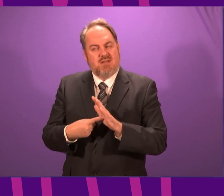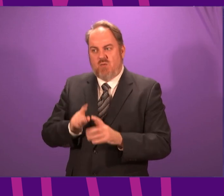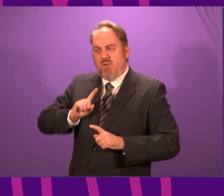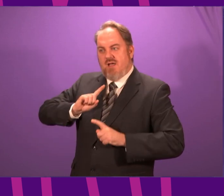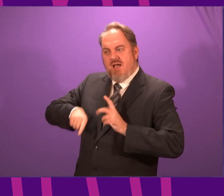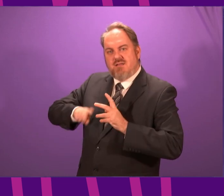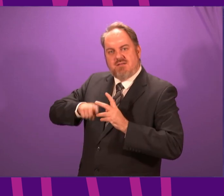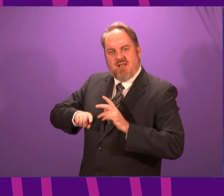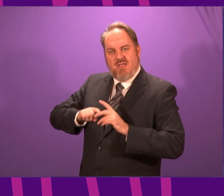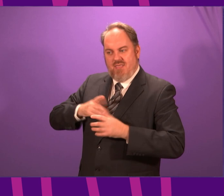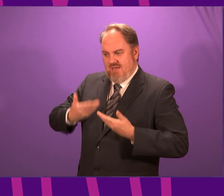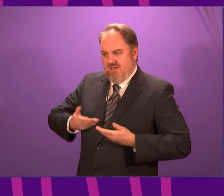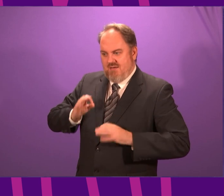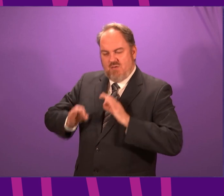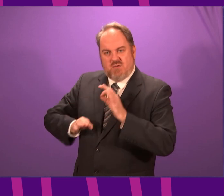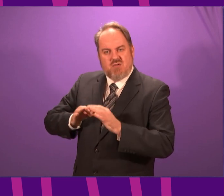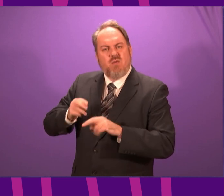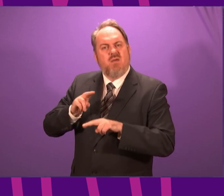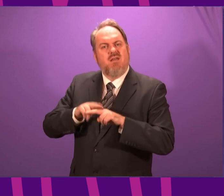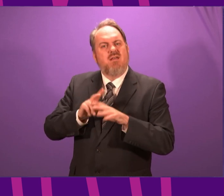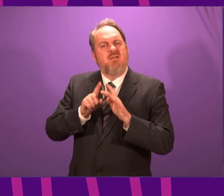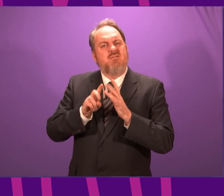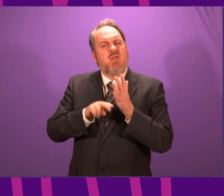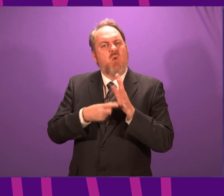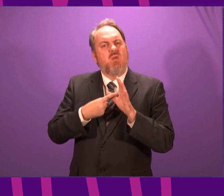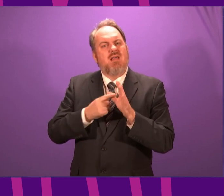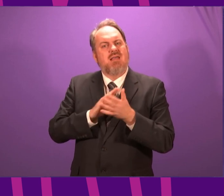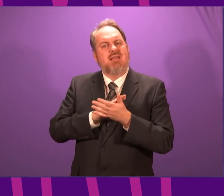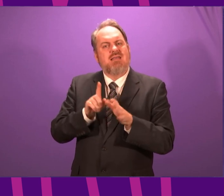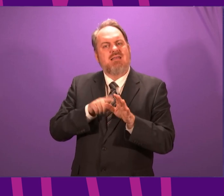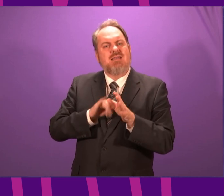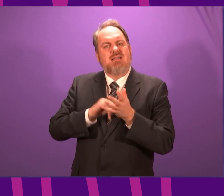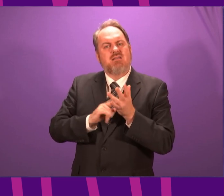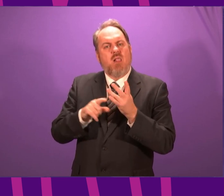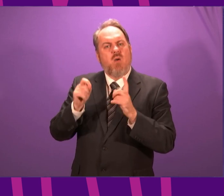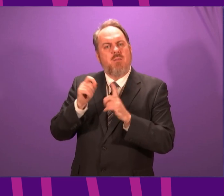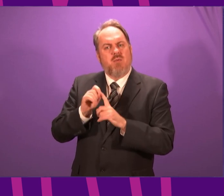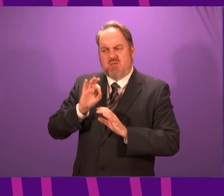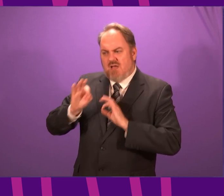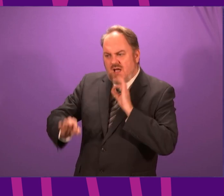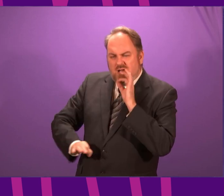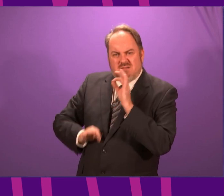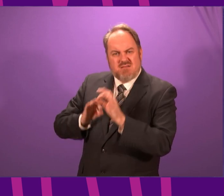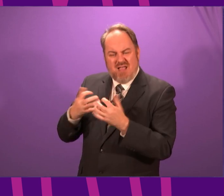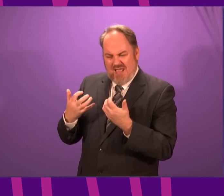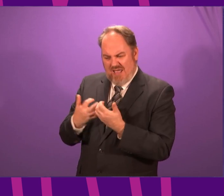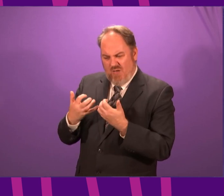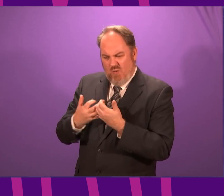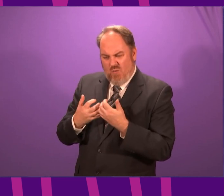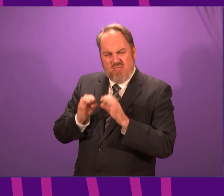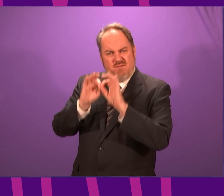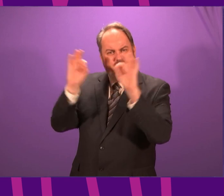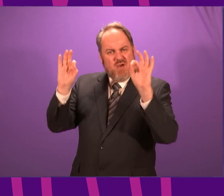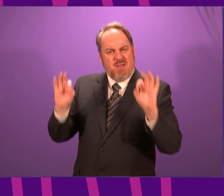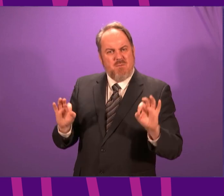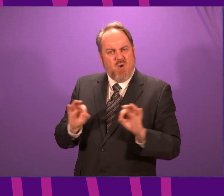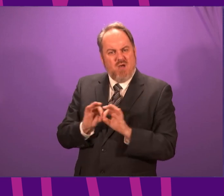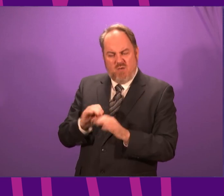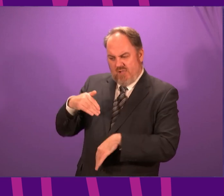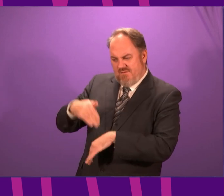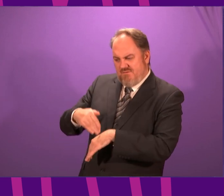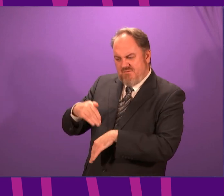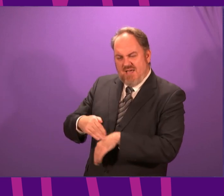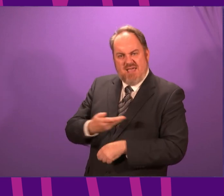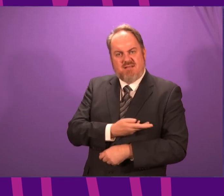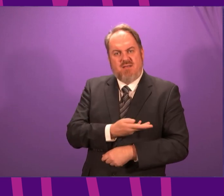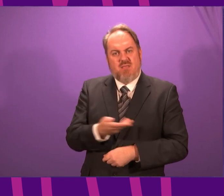I know that Fiona Hislop received submissions last night asking legitimate questions about how this framework was going to work. How will areas move